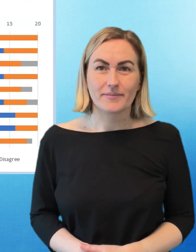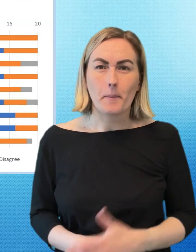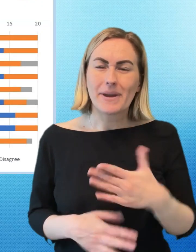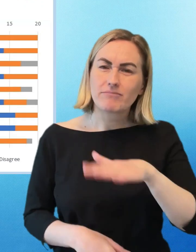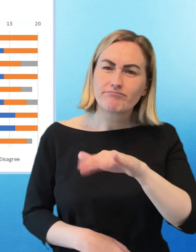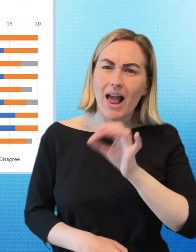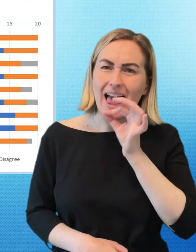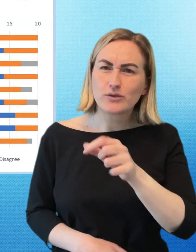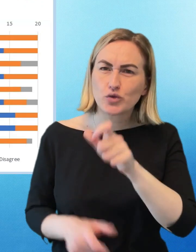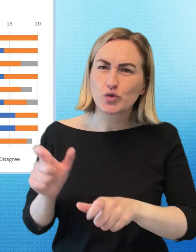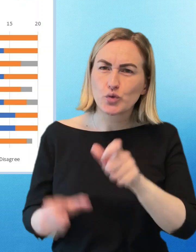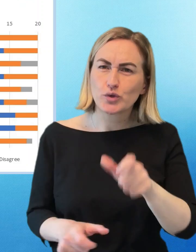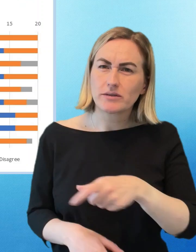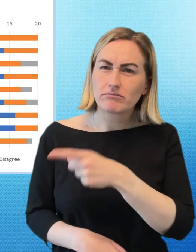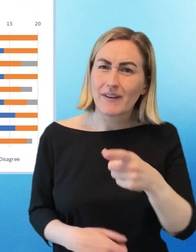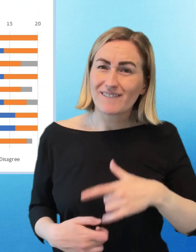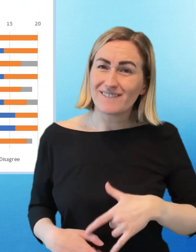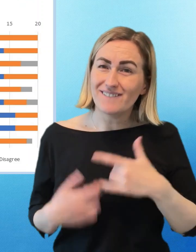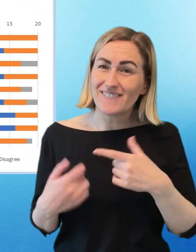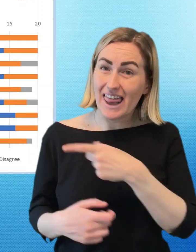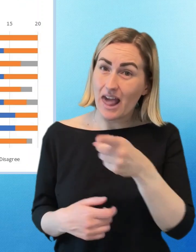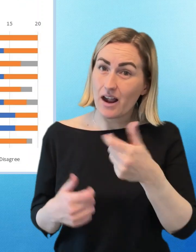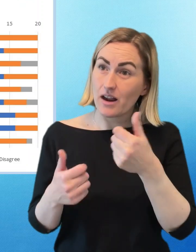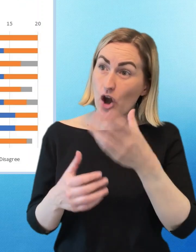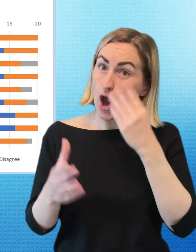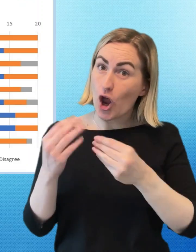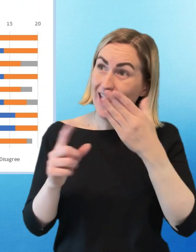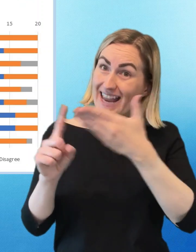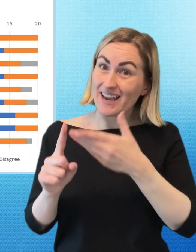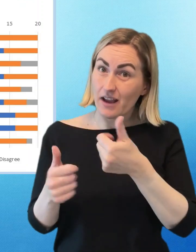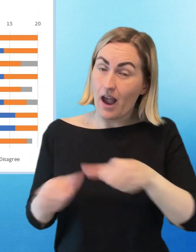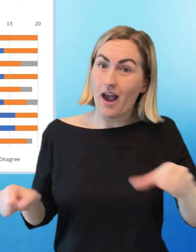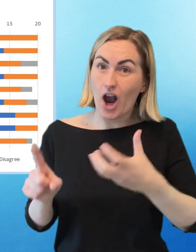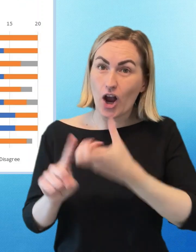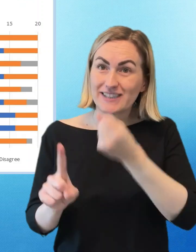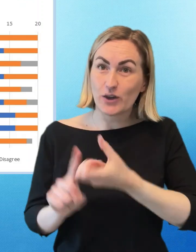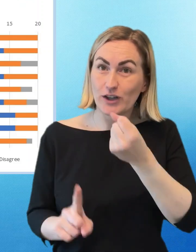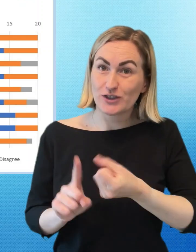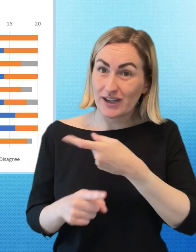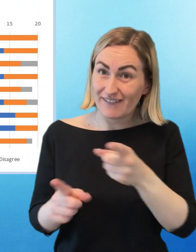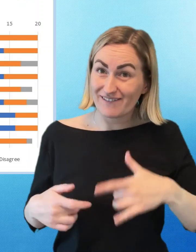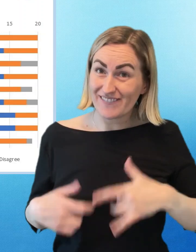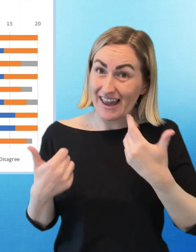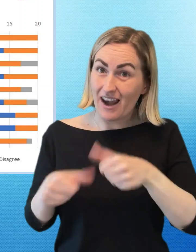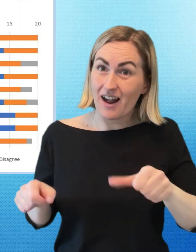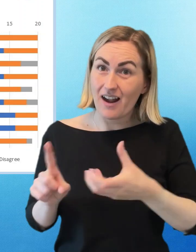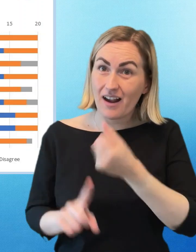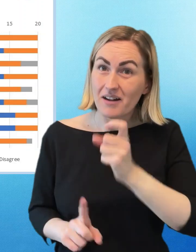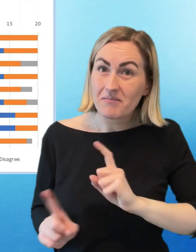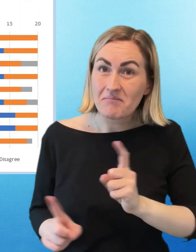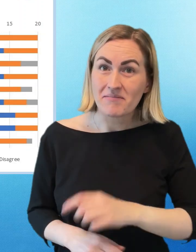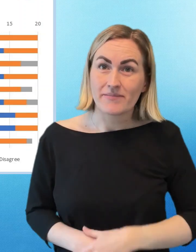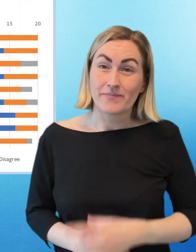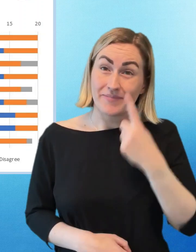On this slide, we asked students to indicate how strongly they felt they had been able to meet the learning objectives. What we